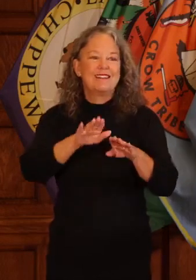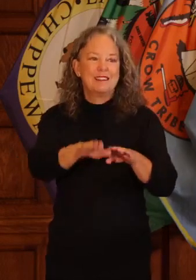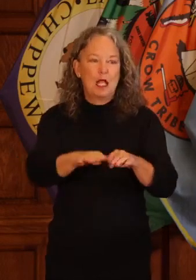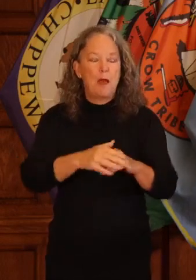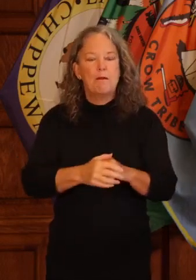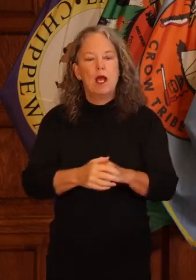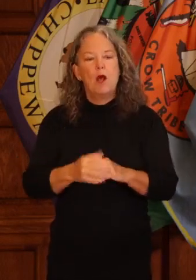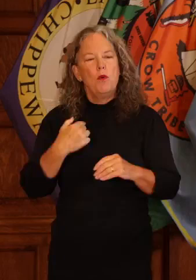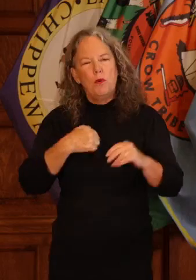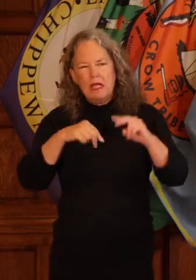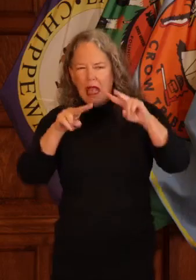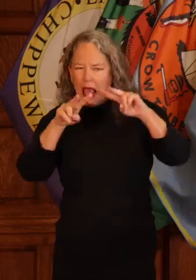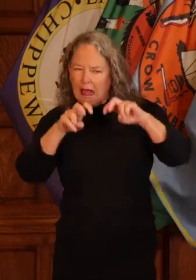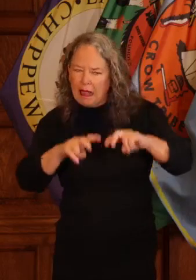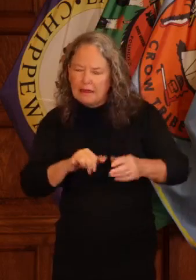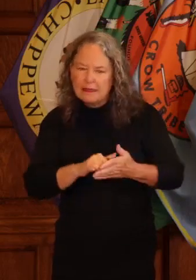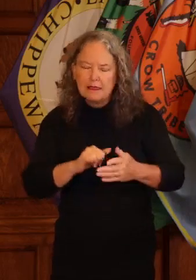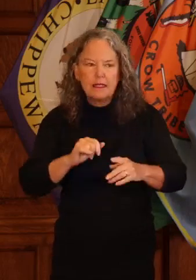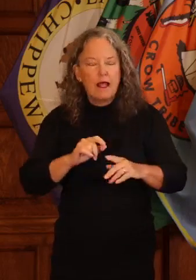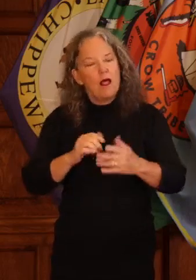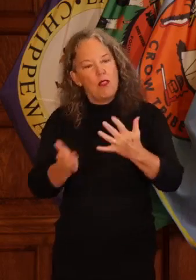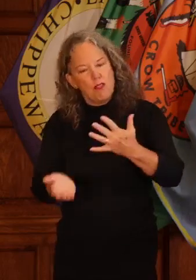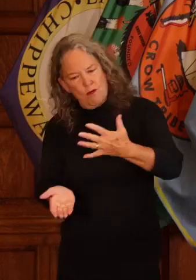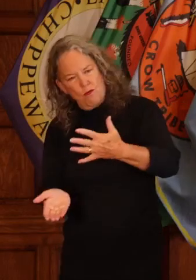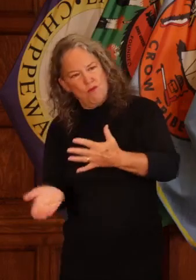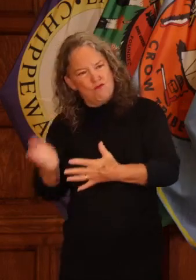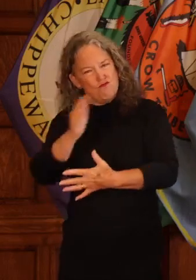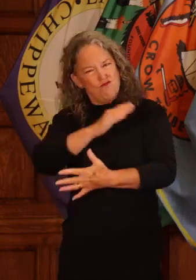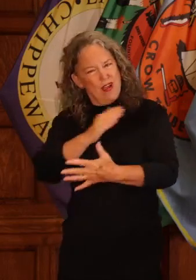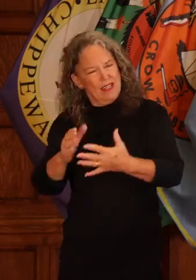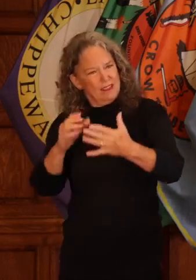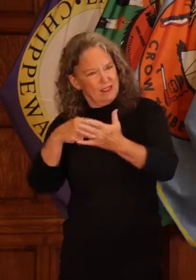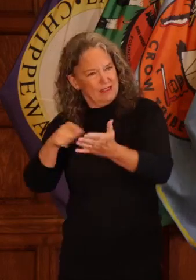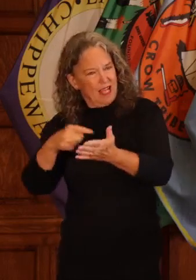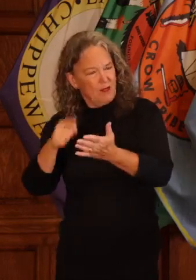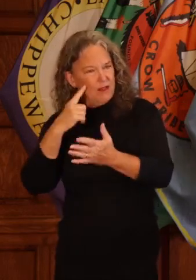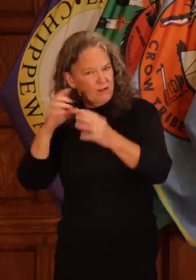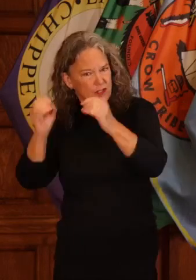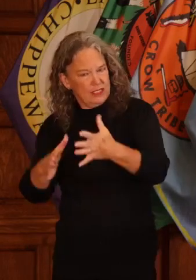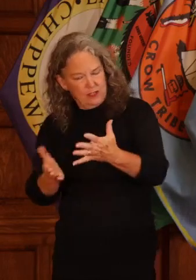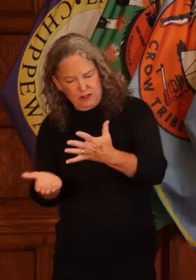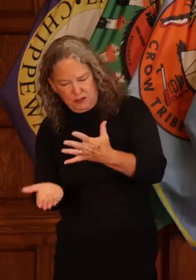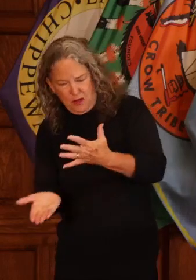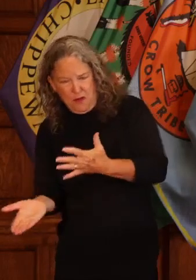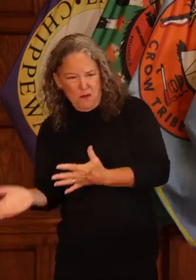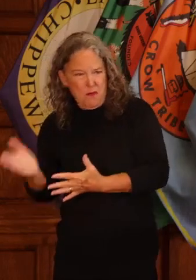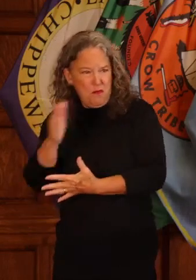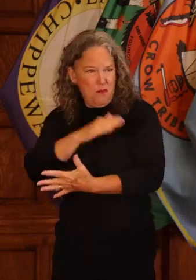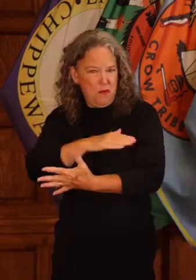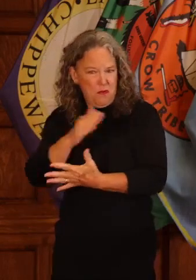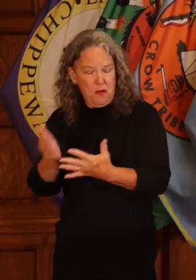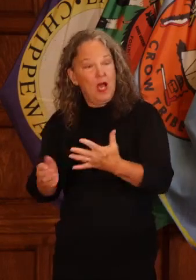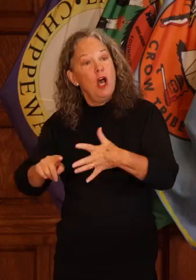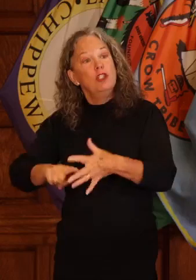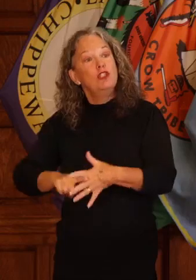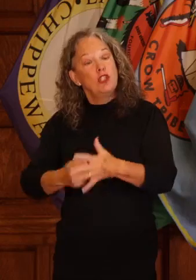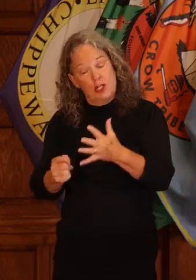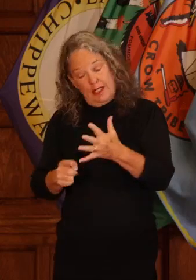very broad range in salaries for teachers. By raising the starting pay